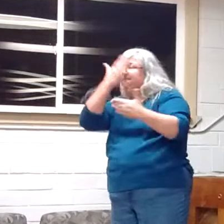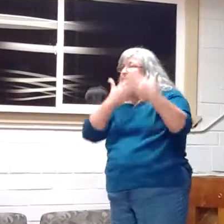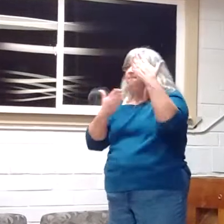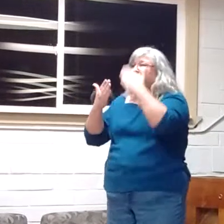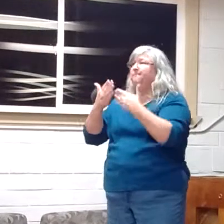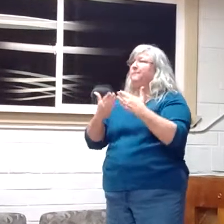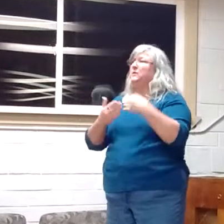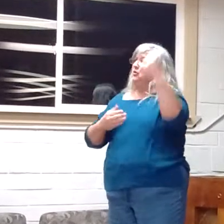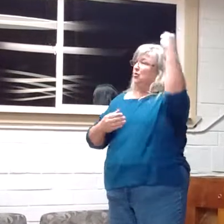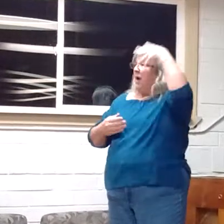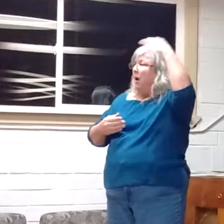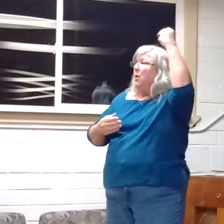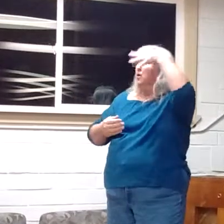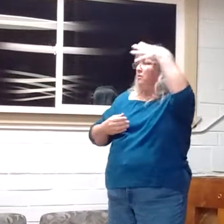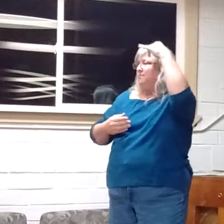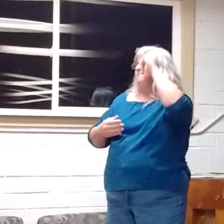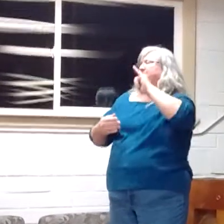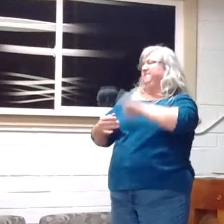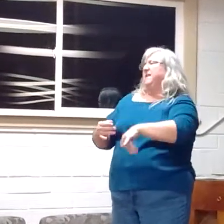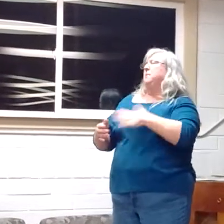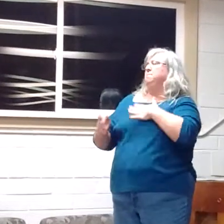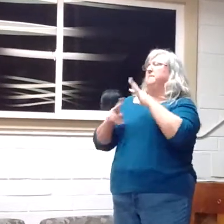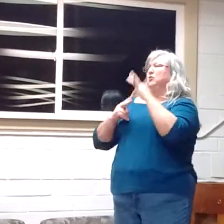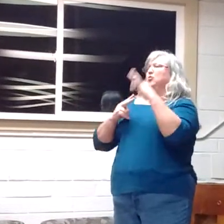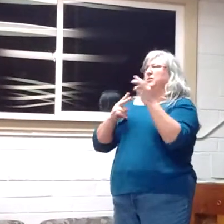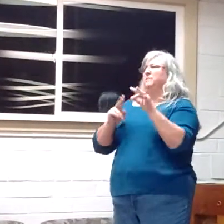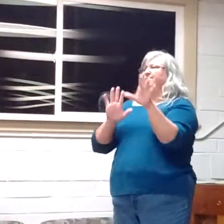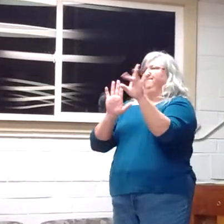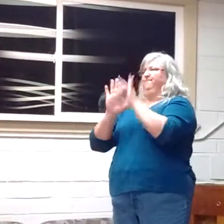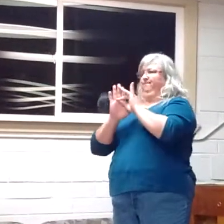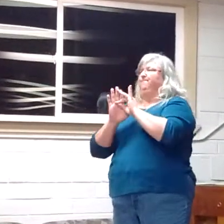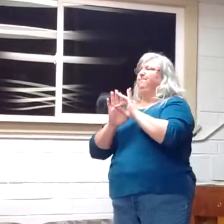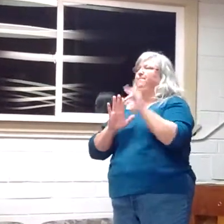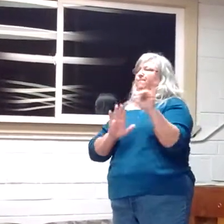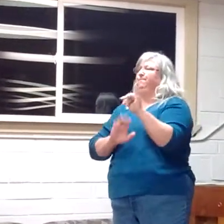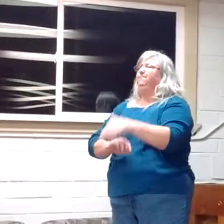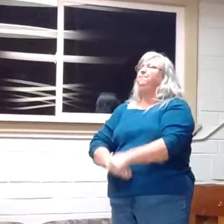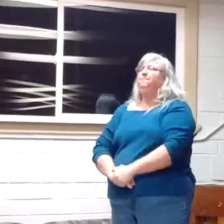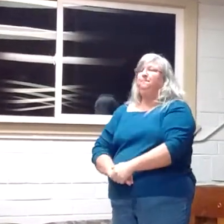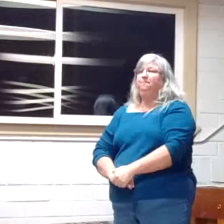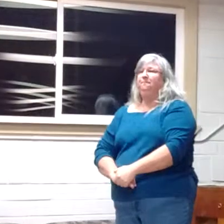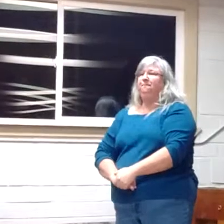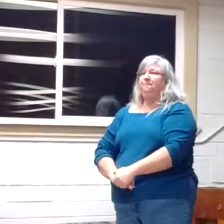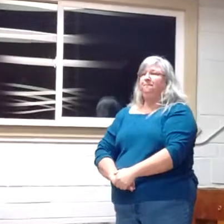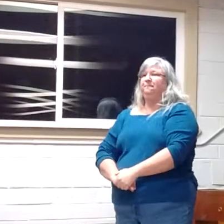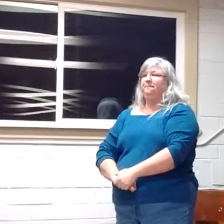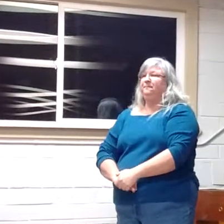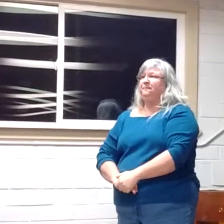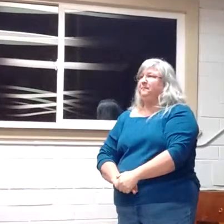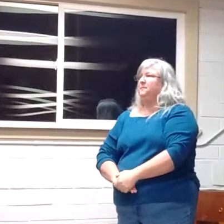and then took a shower. Those two were also my choices.